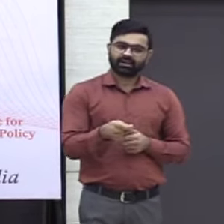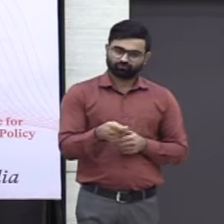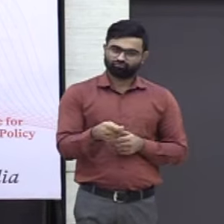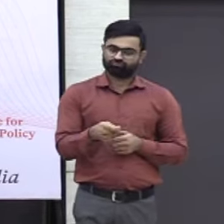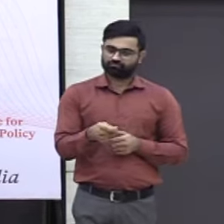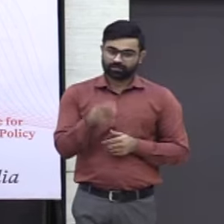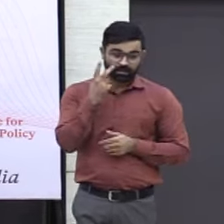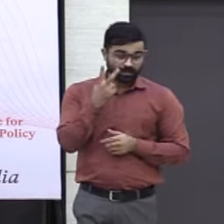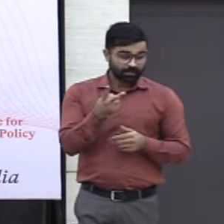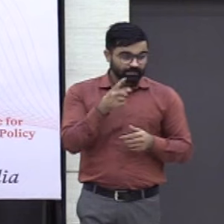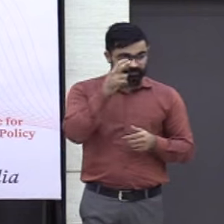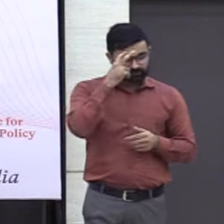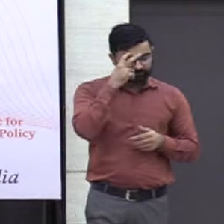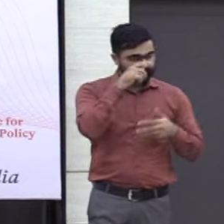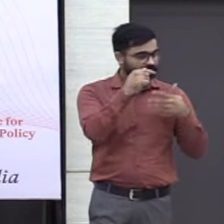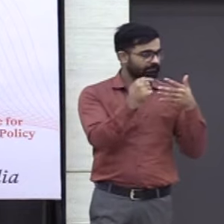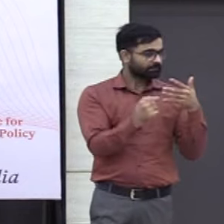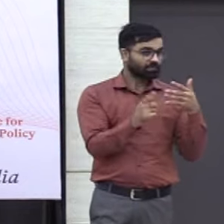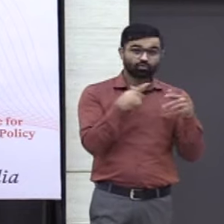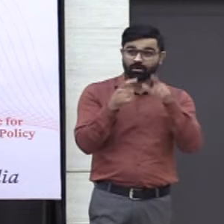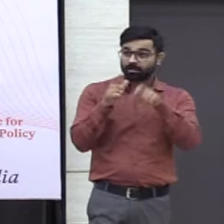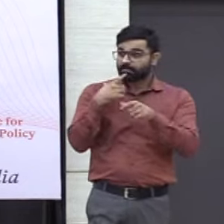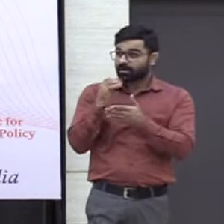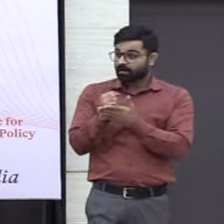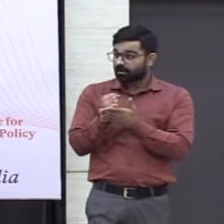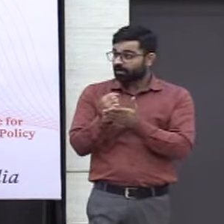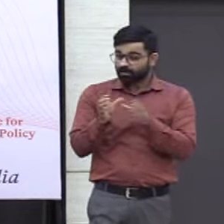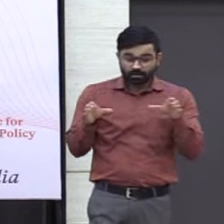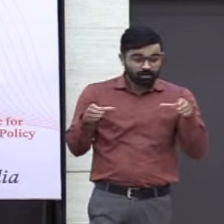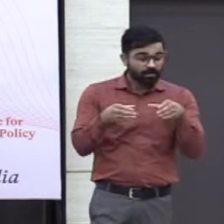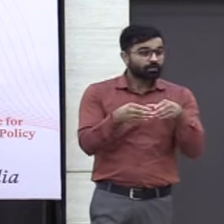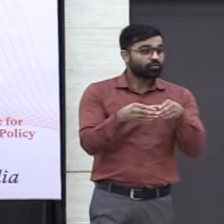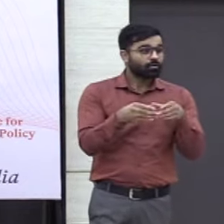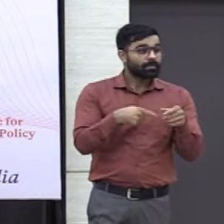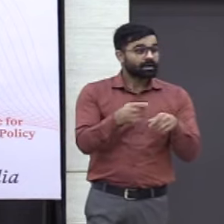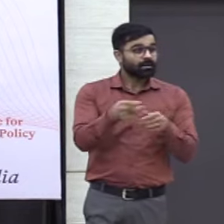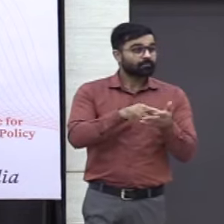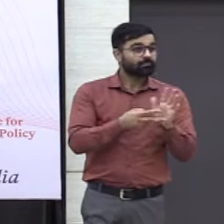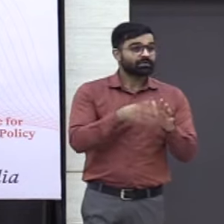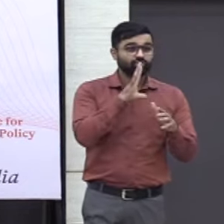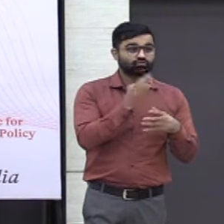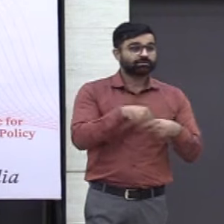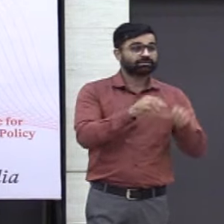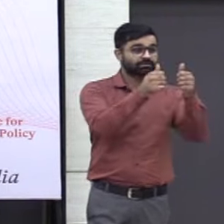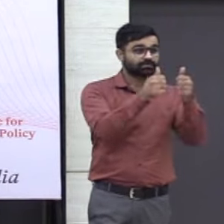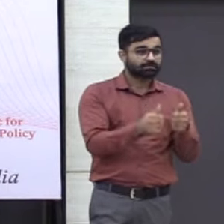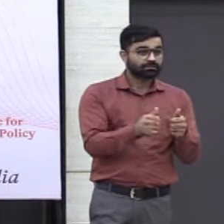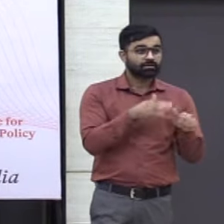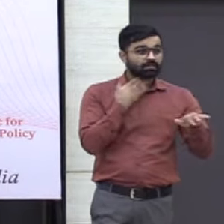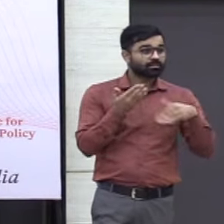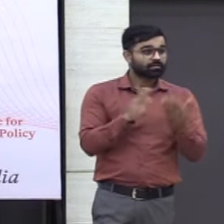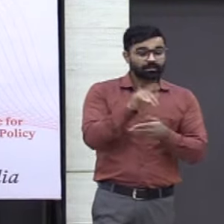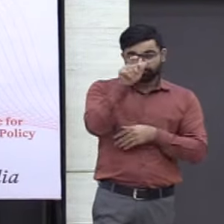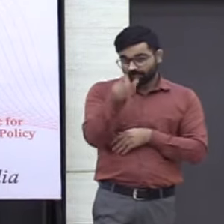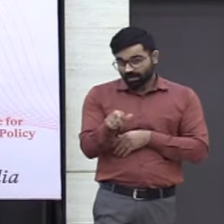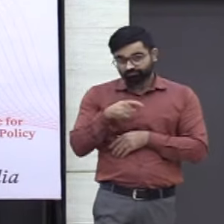Now see the consequences of it. Whoever commits organized crime, if such an offense has resulted in the death of any